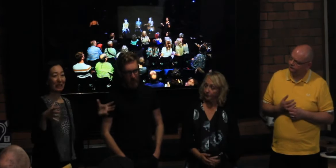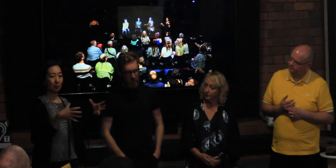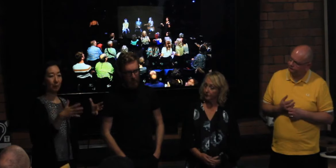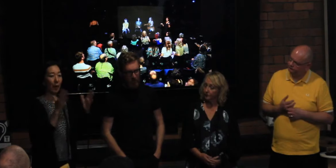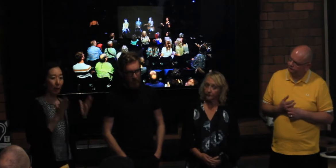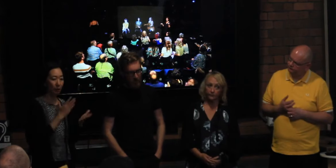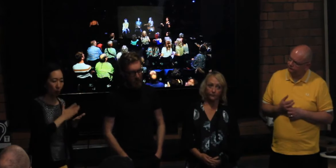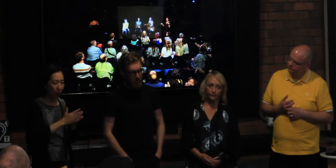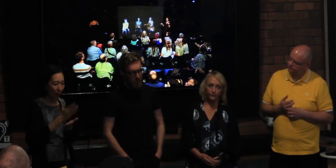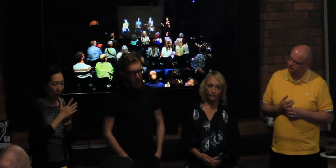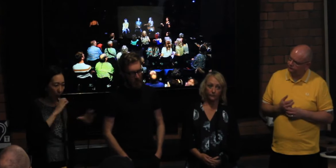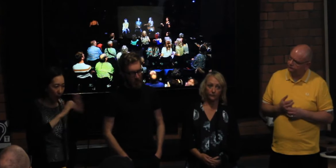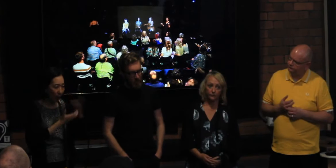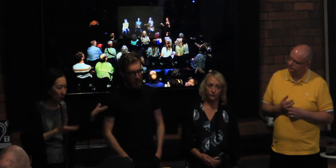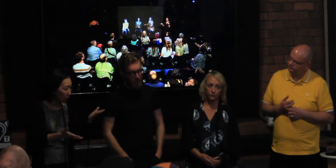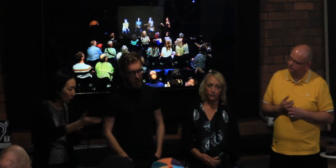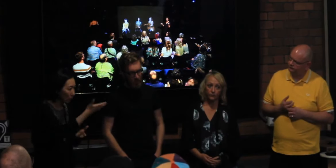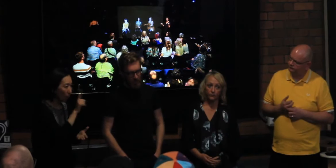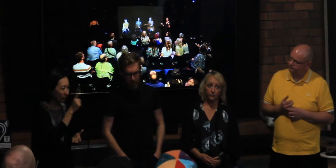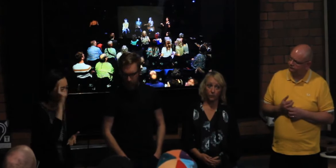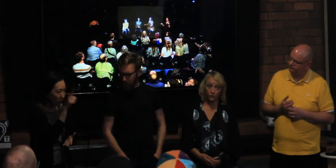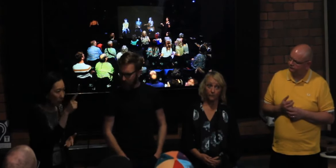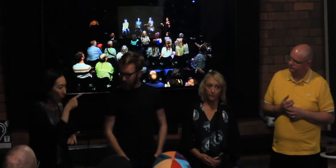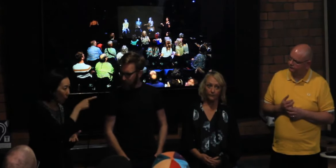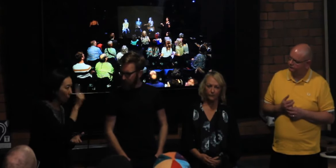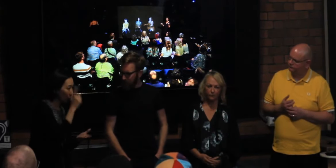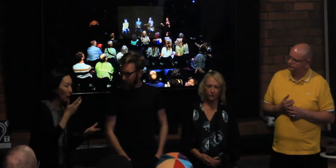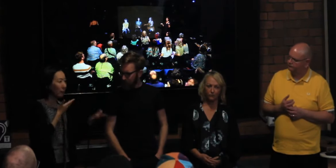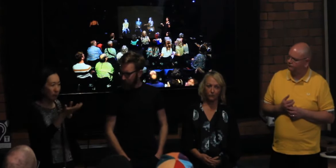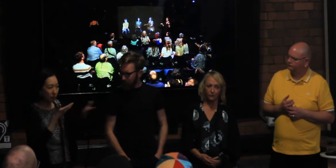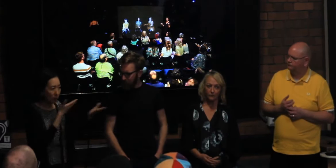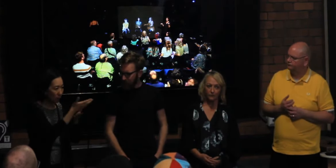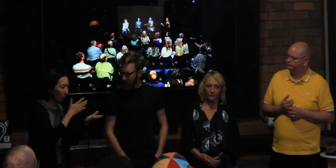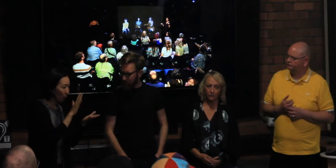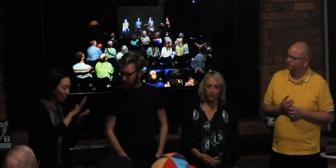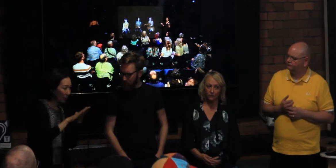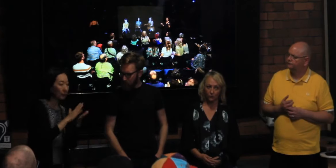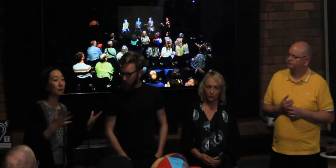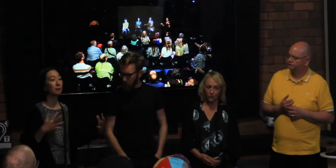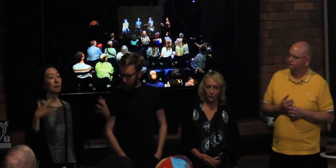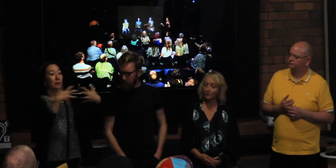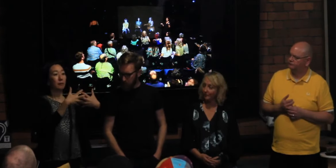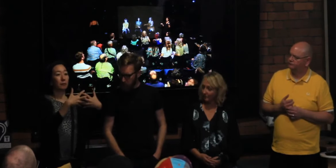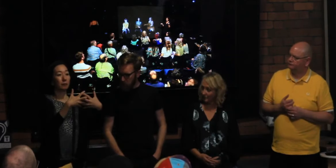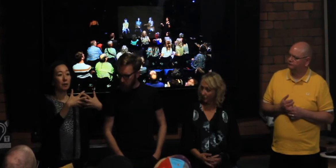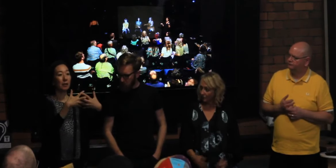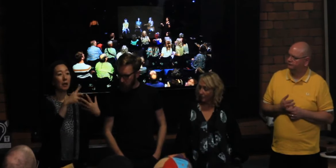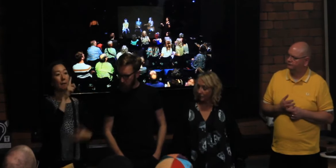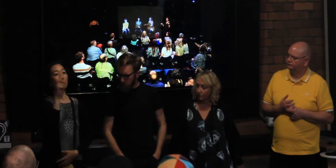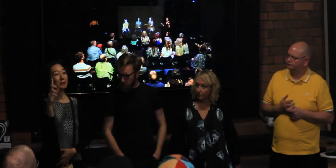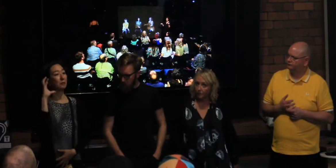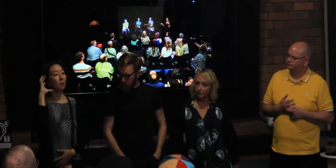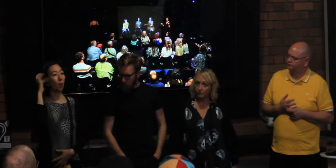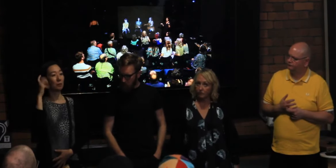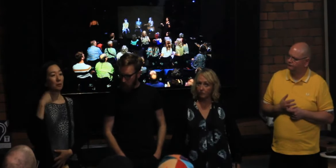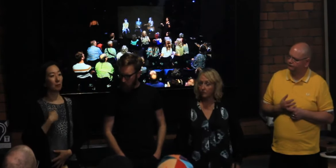sensory experiences as well. And in terms of our teamwork, it was really important that we learned how to communicate effectively